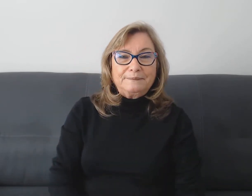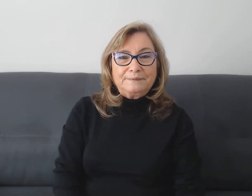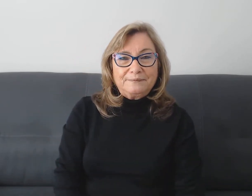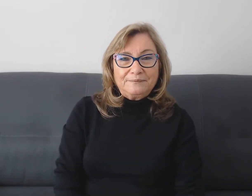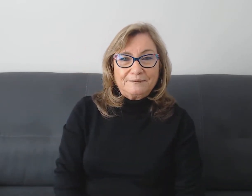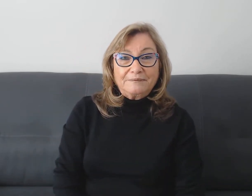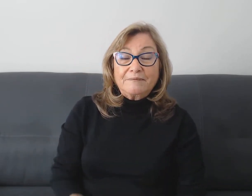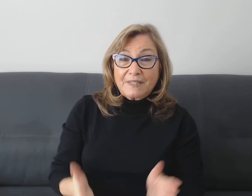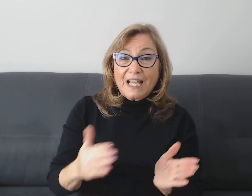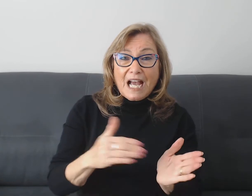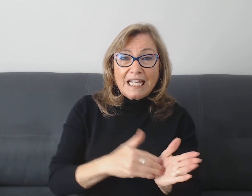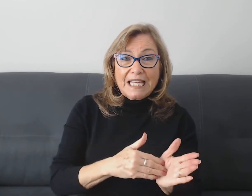Again,